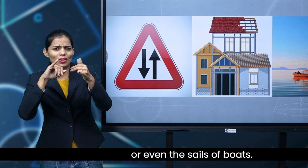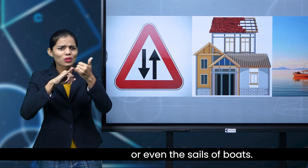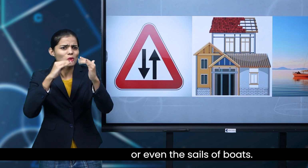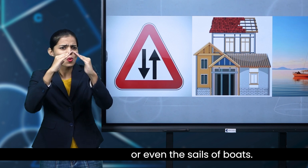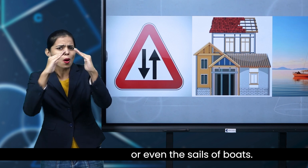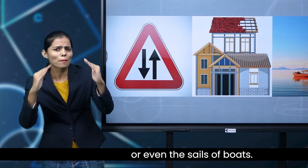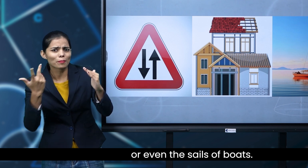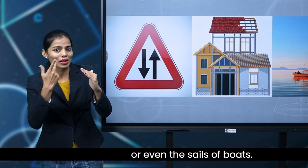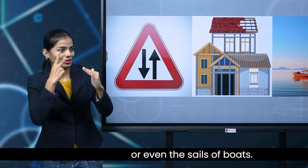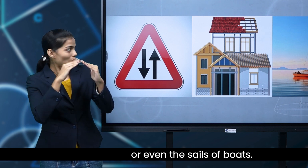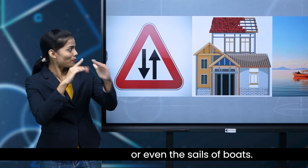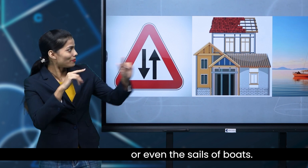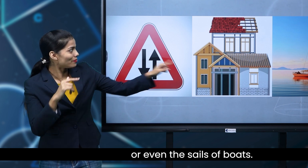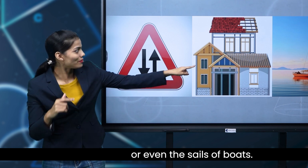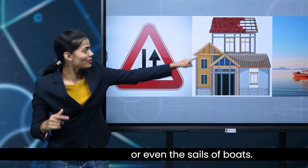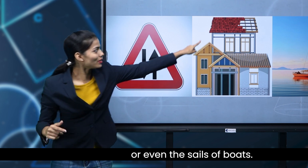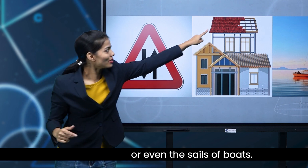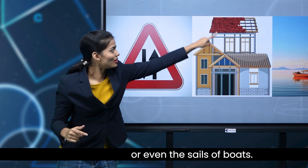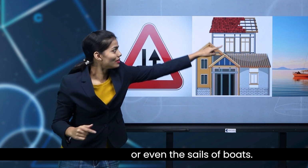or even the sails of boats.